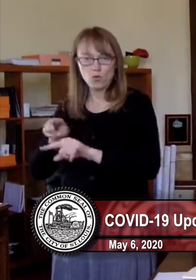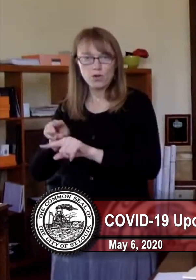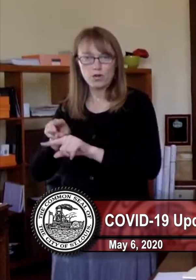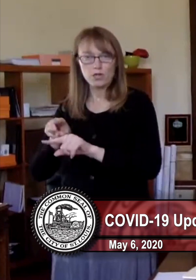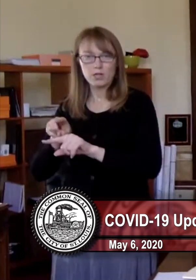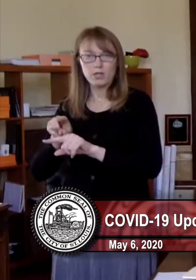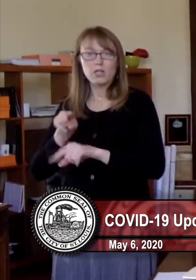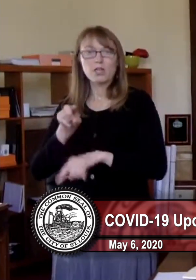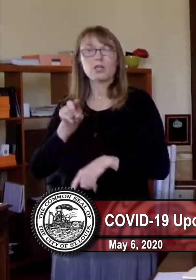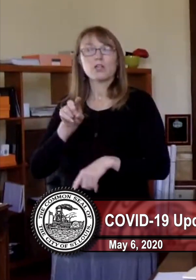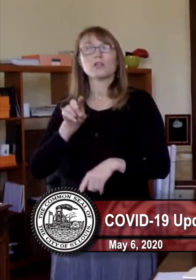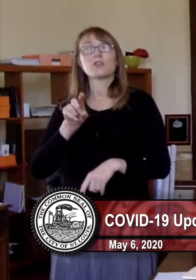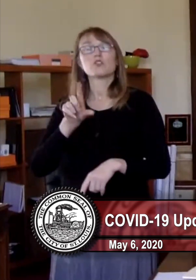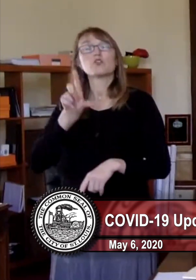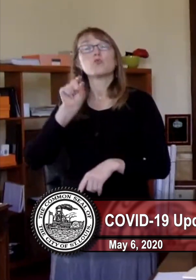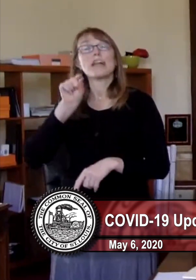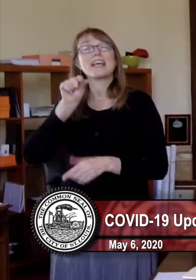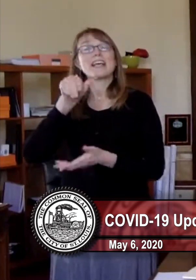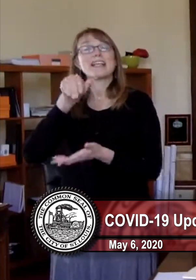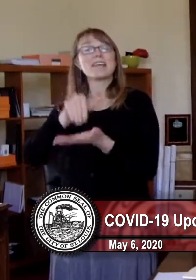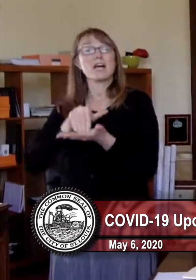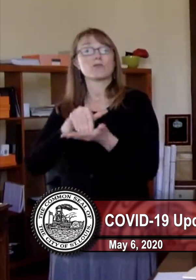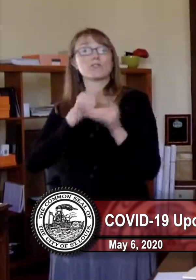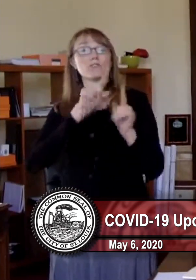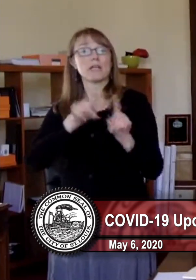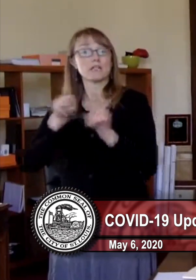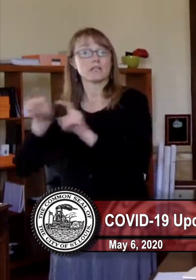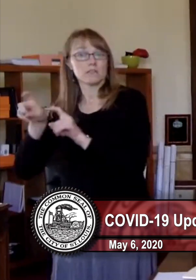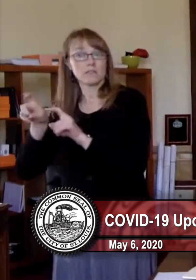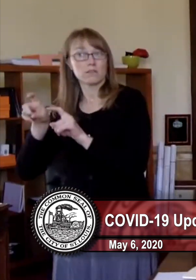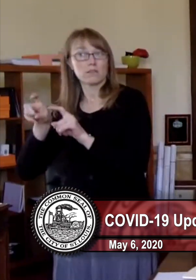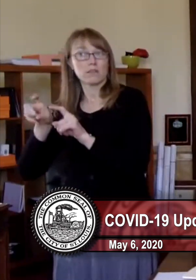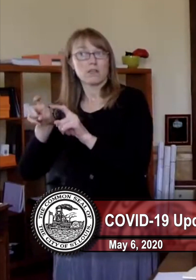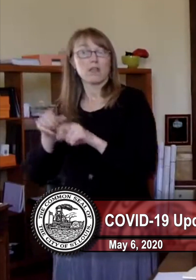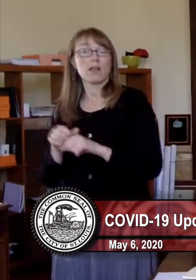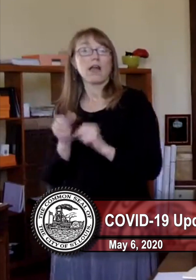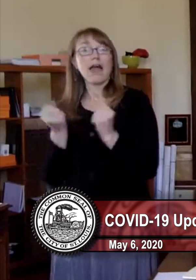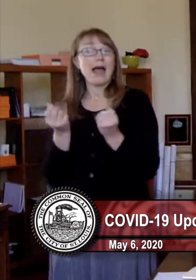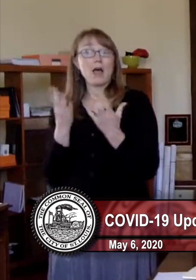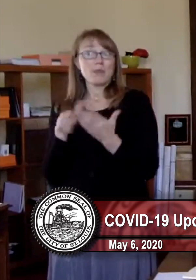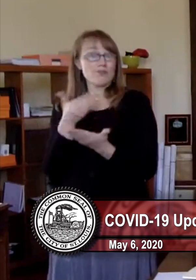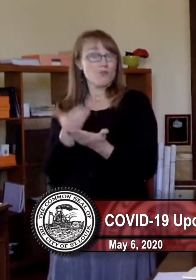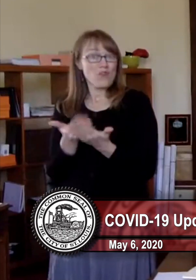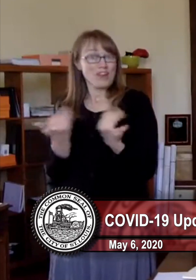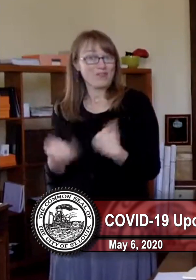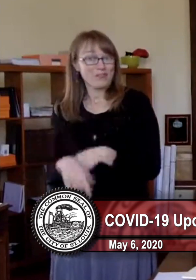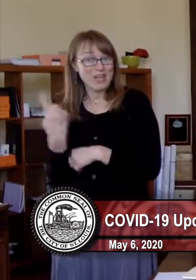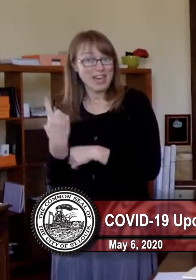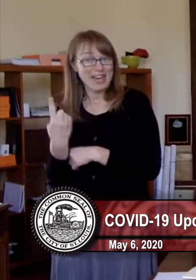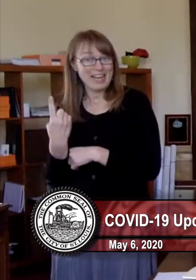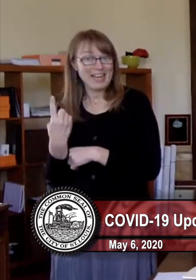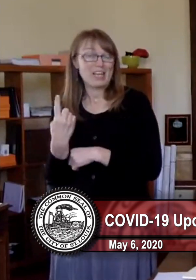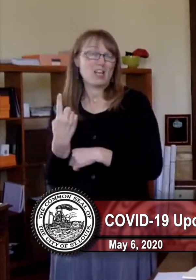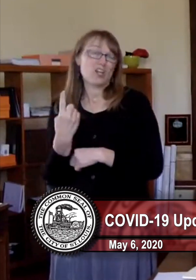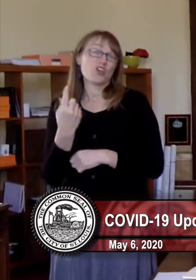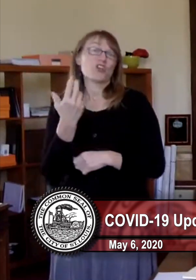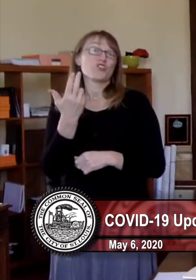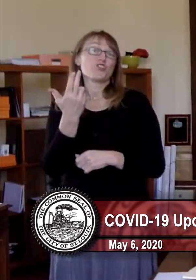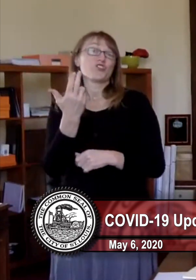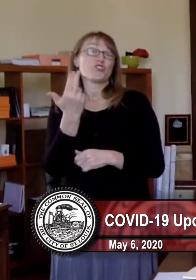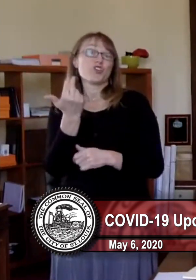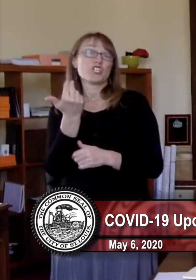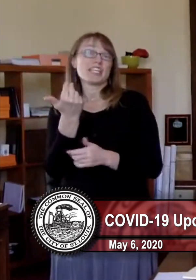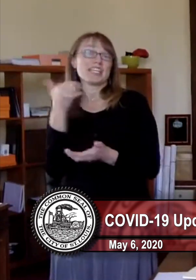one was for 20,000 tests. 13,000 of those tests came in today. Now, they have to